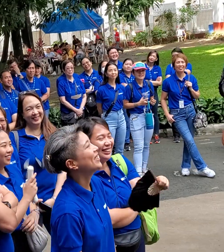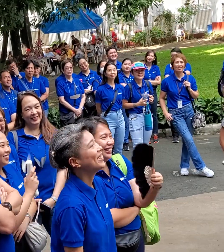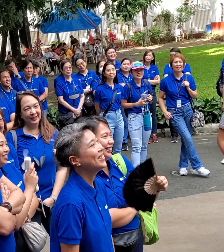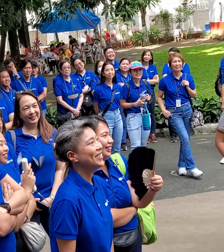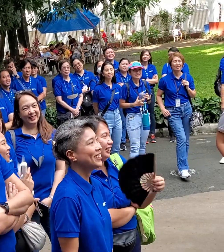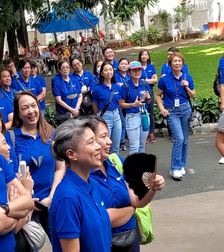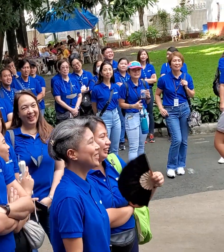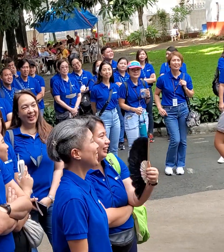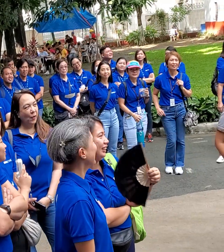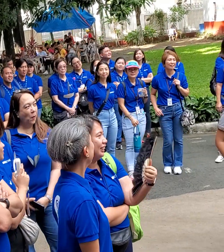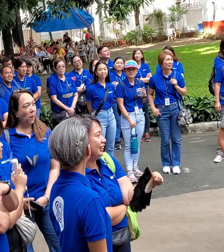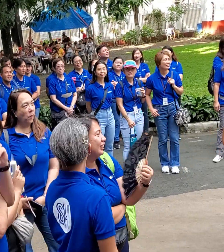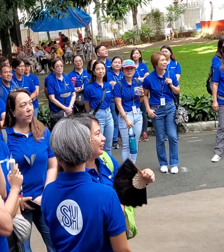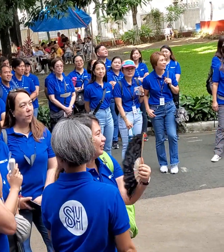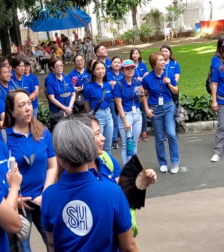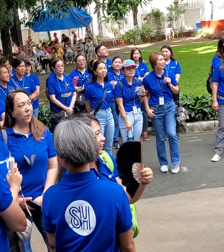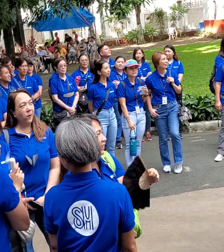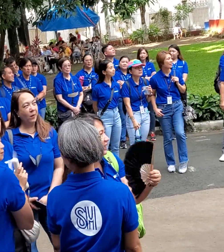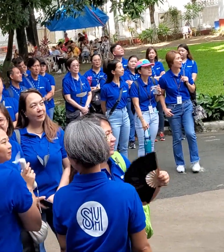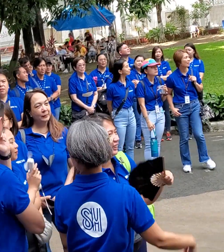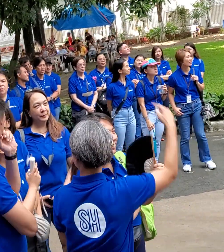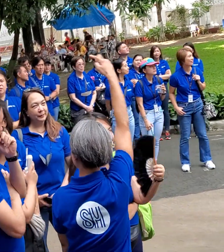70,000. Echo. Ayan.